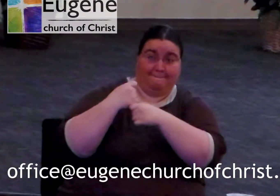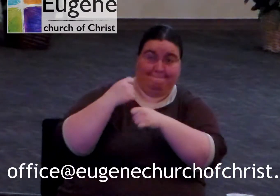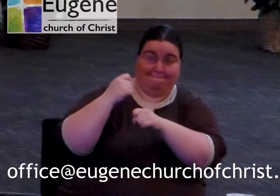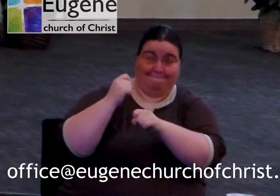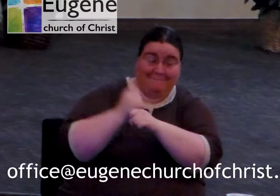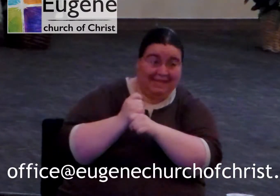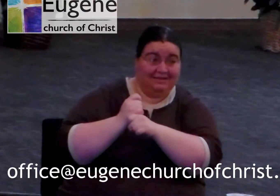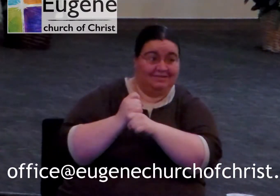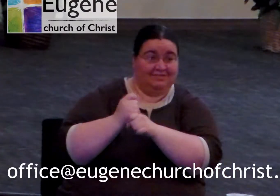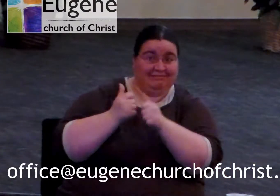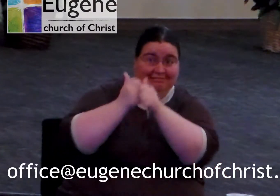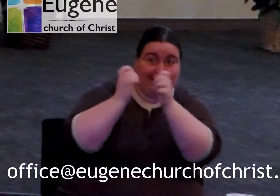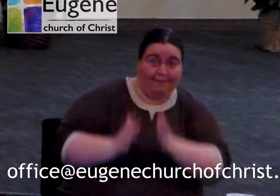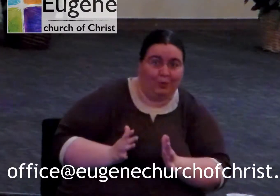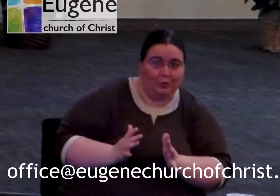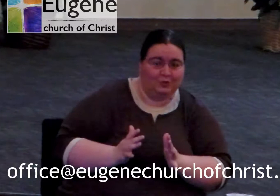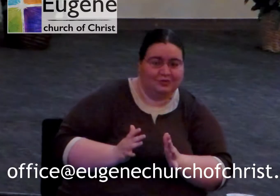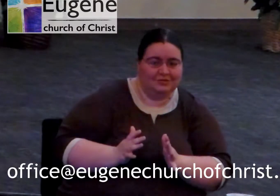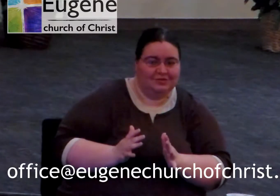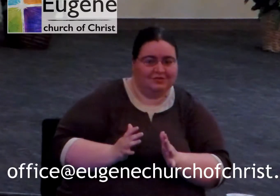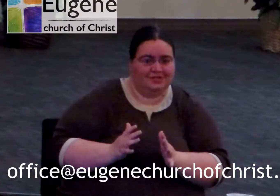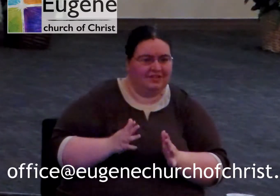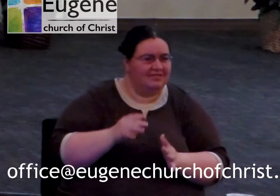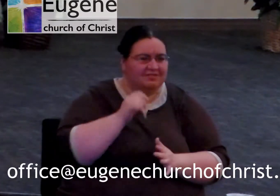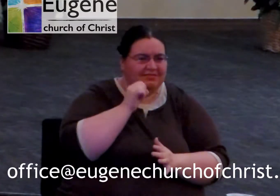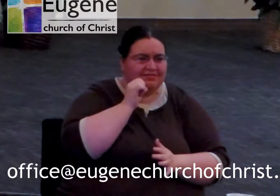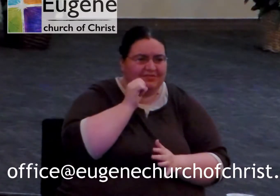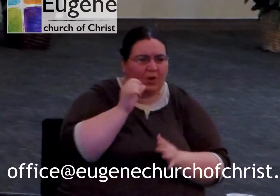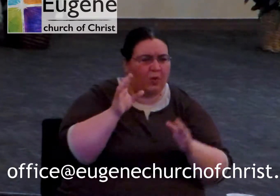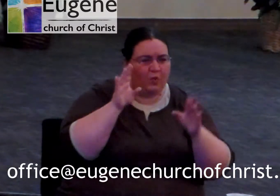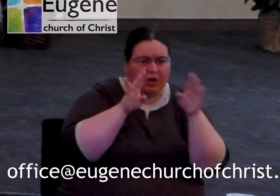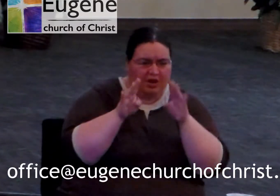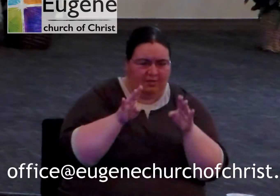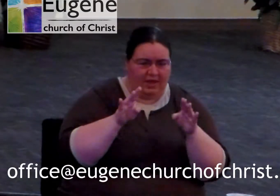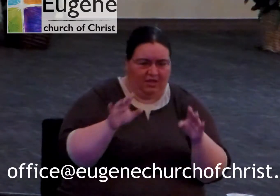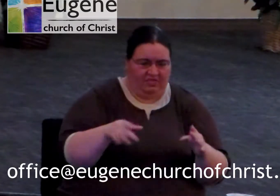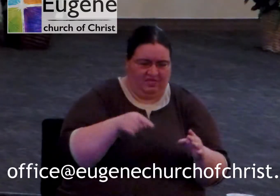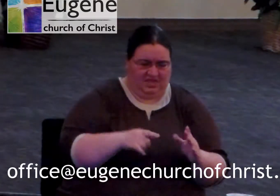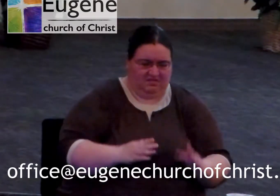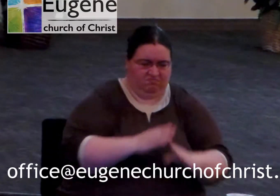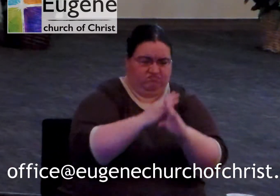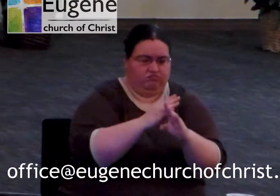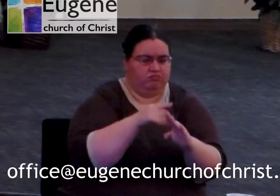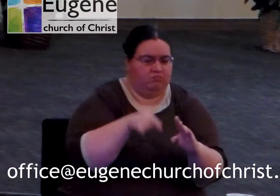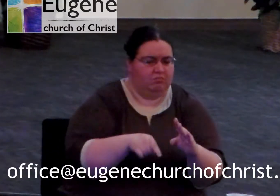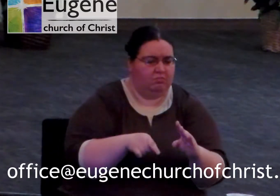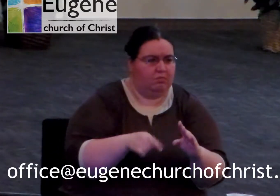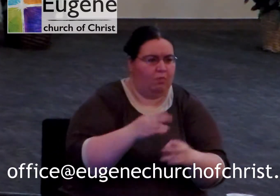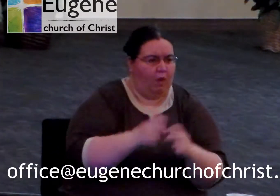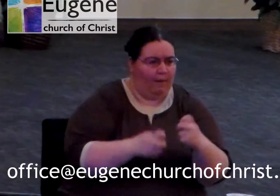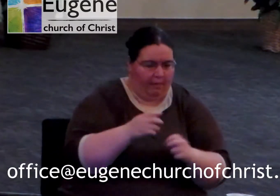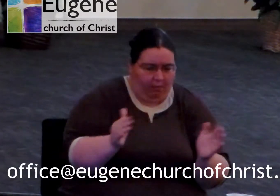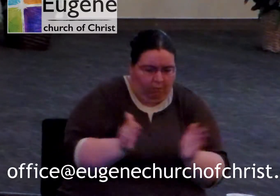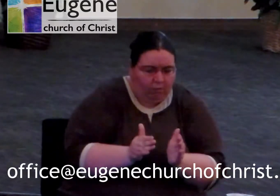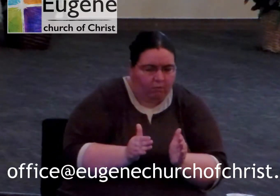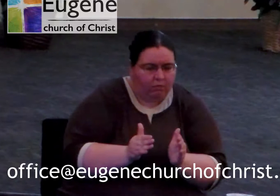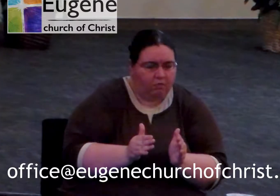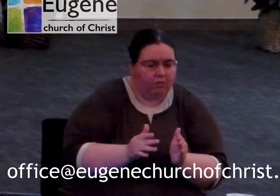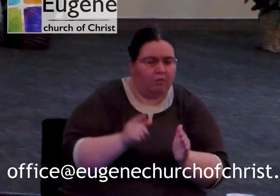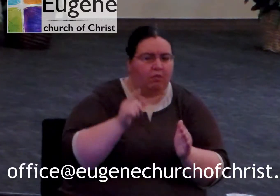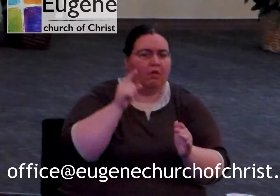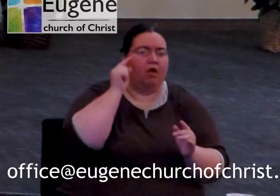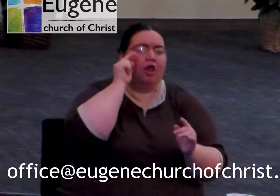but he said, let's stop looking at the cone that's in front of us and let's start looking at the end. Where do we want these people to be? See, you don't have to be cleaned up to get to